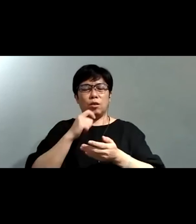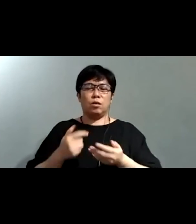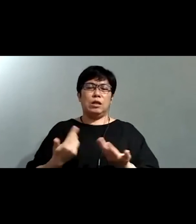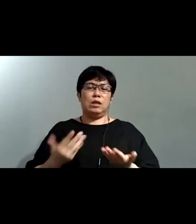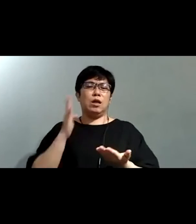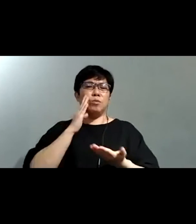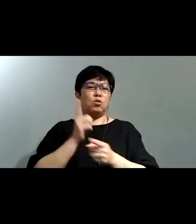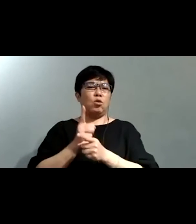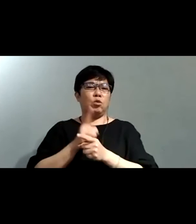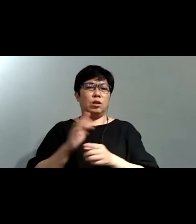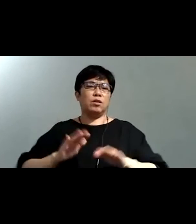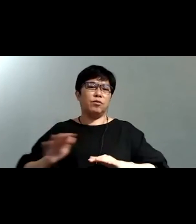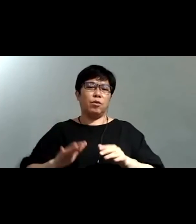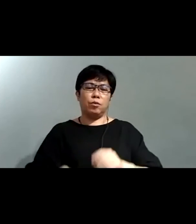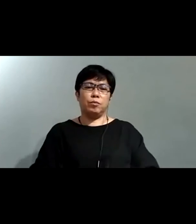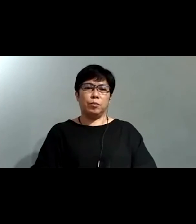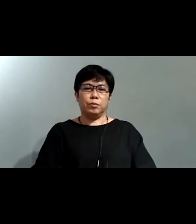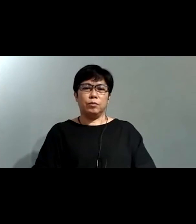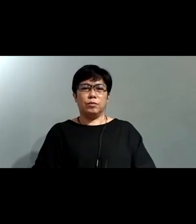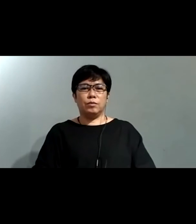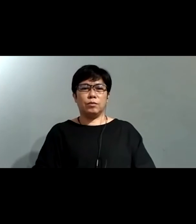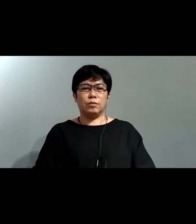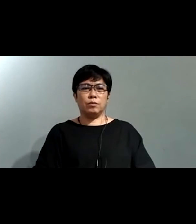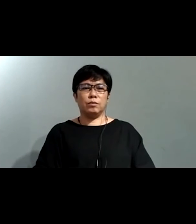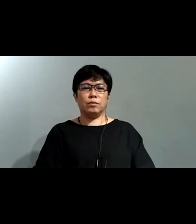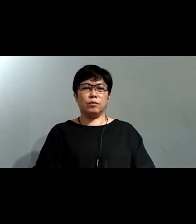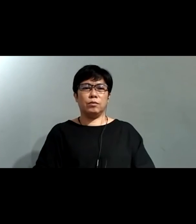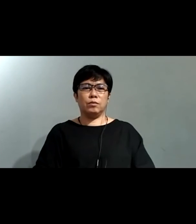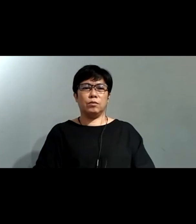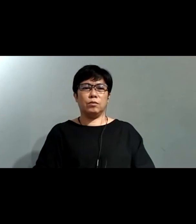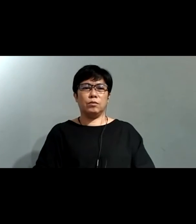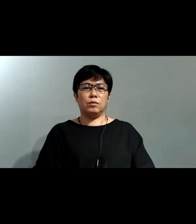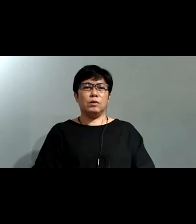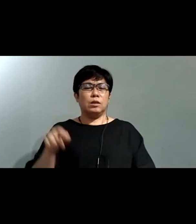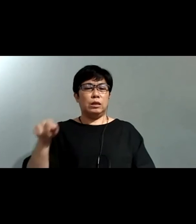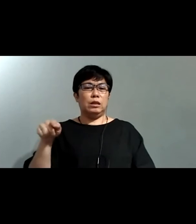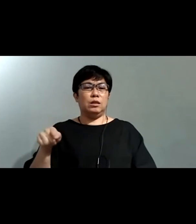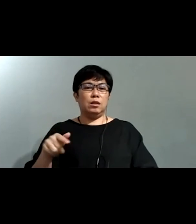My idea is that in this situation, the